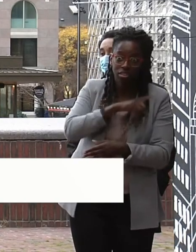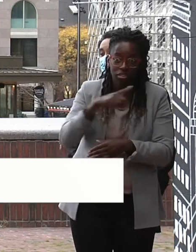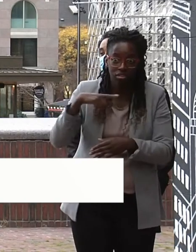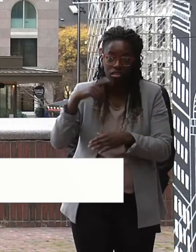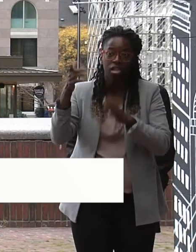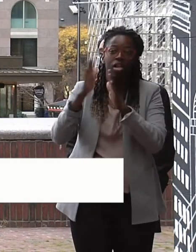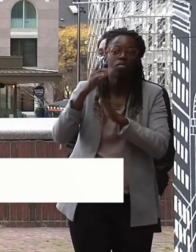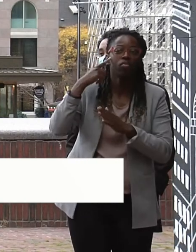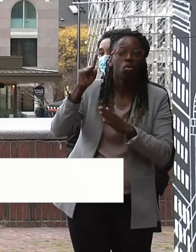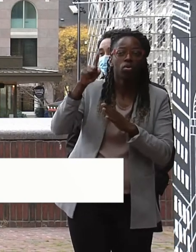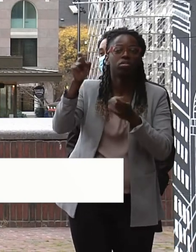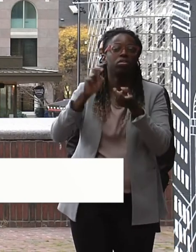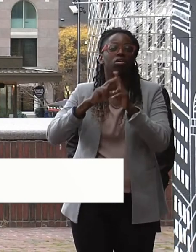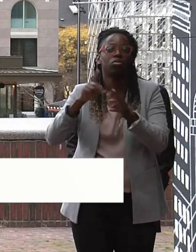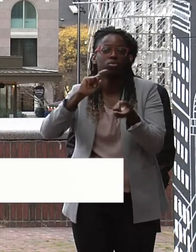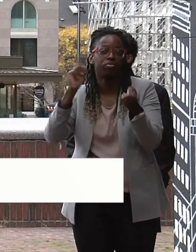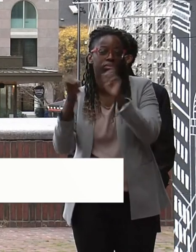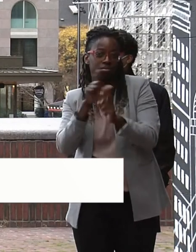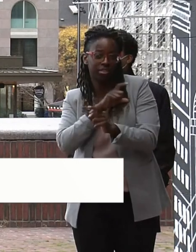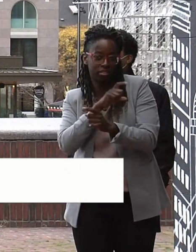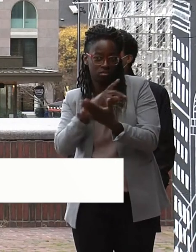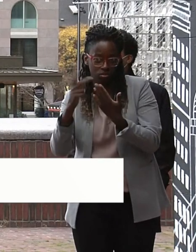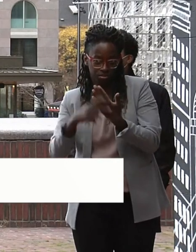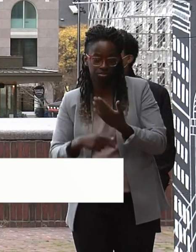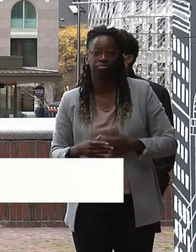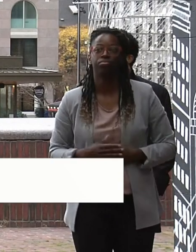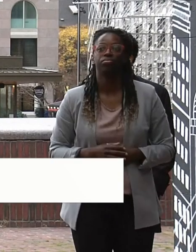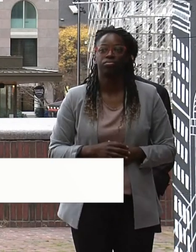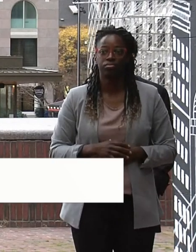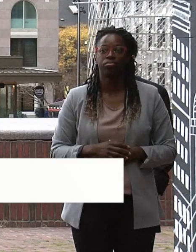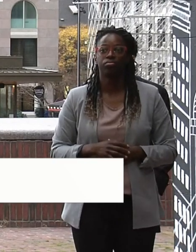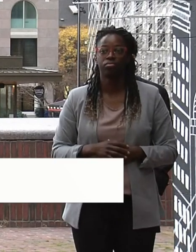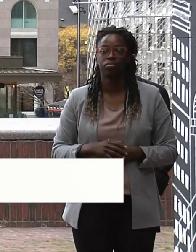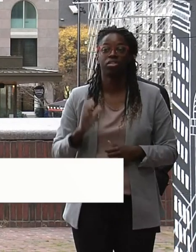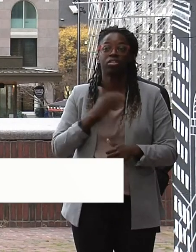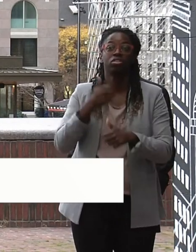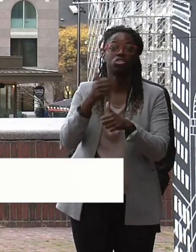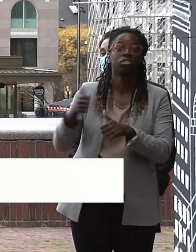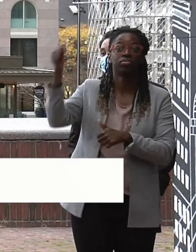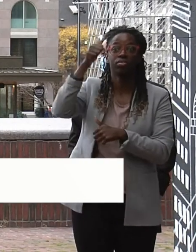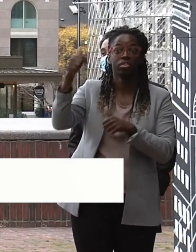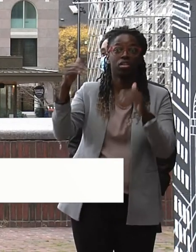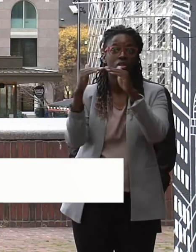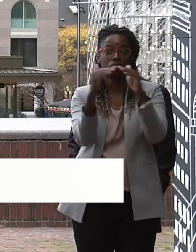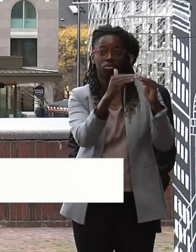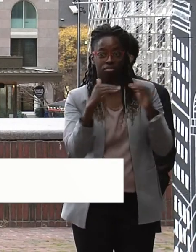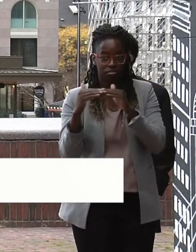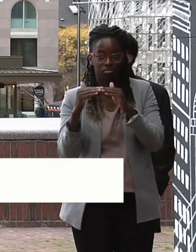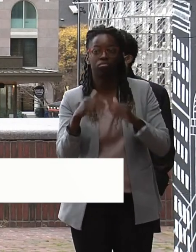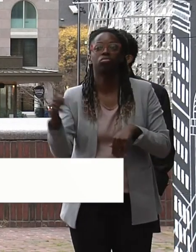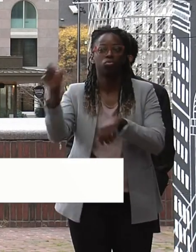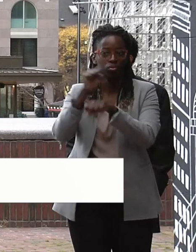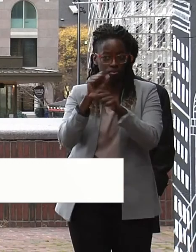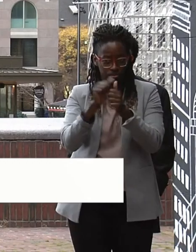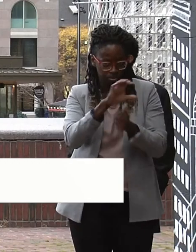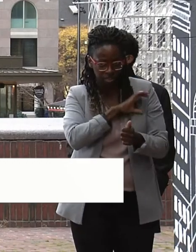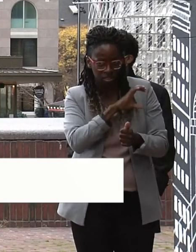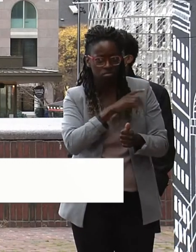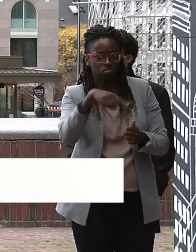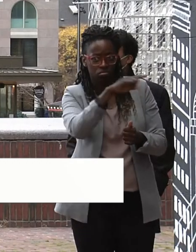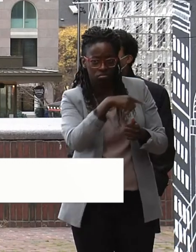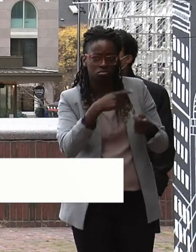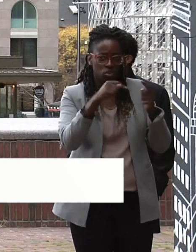January. I directed our chief of equity and other city leaders to work with the police department on updating their policies through the equity lens, as well